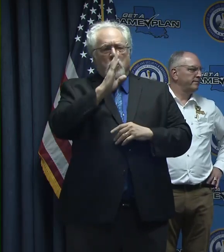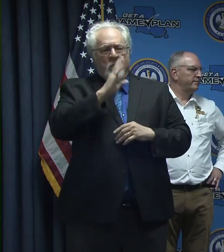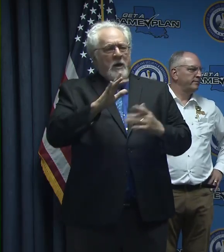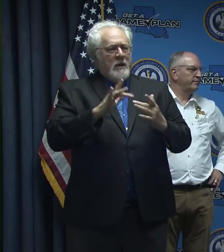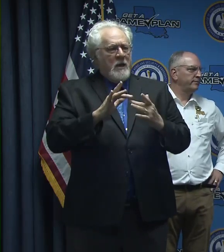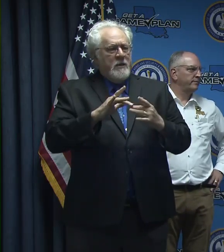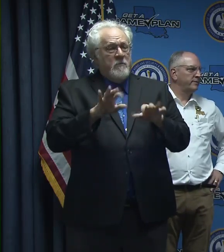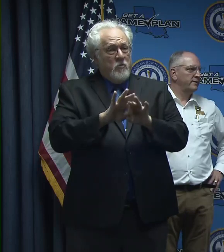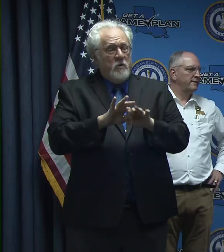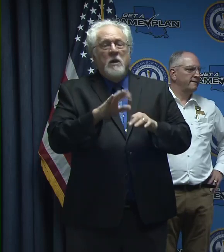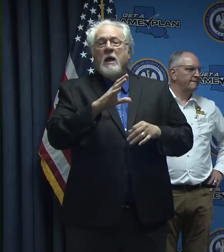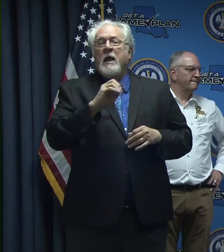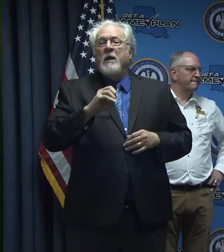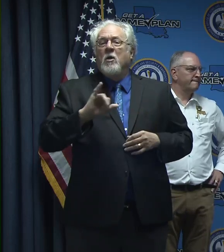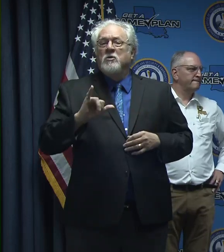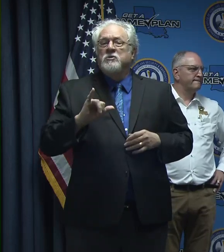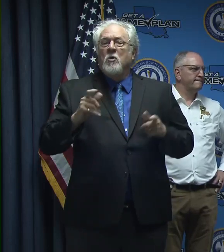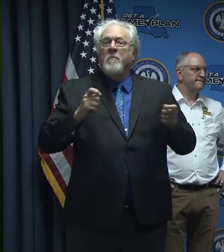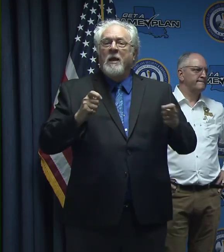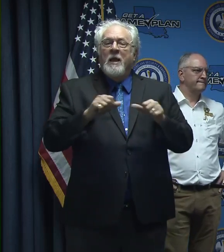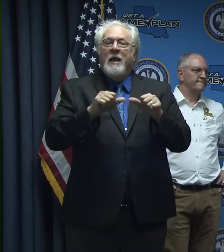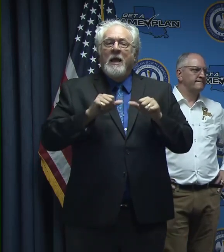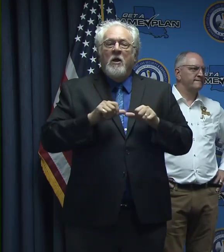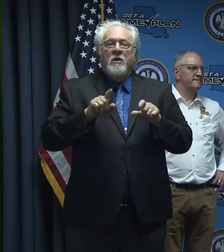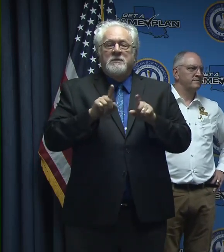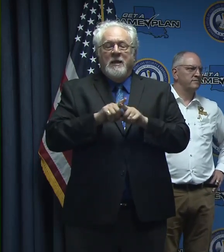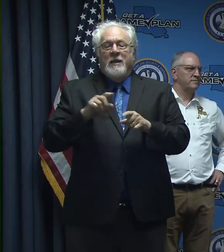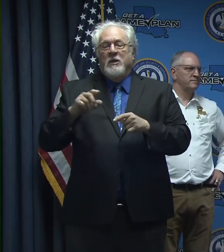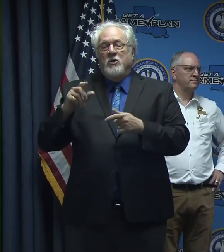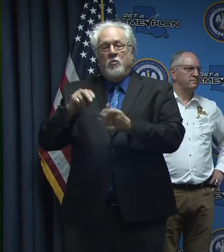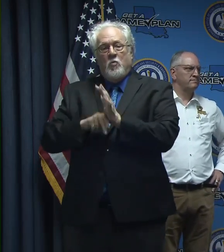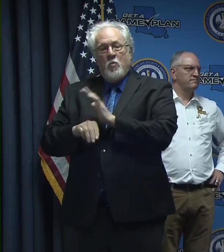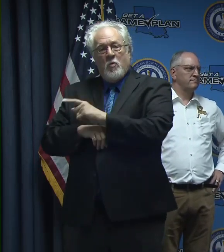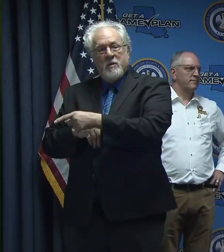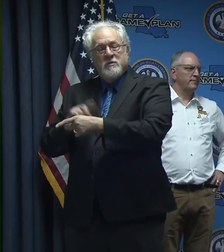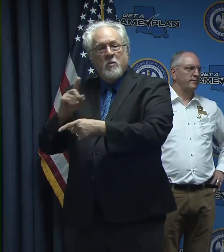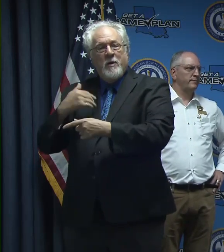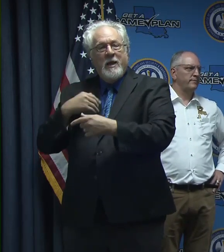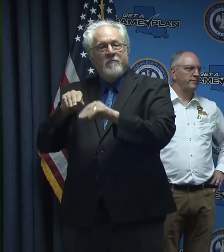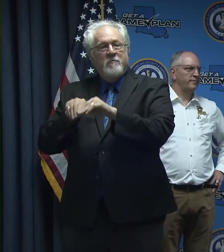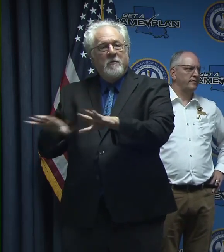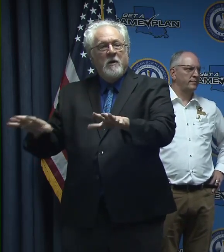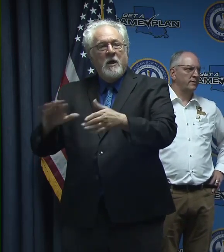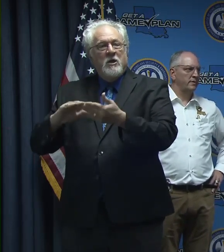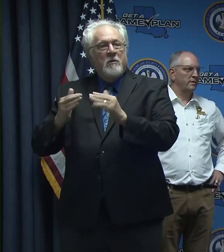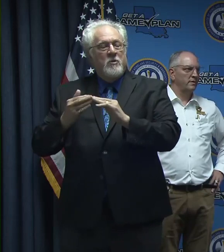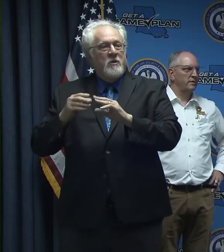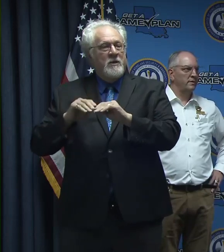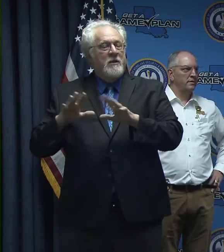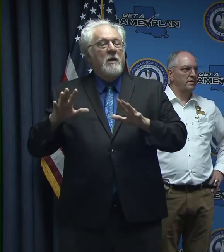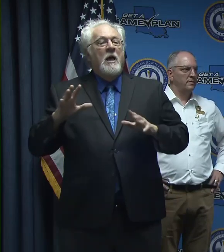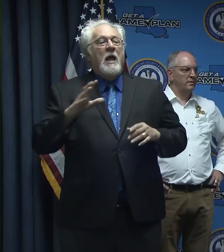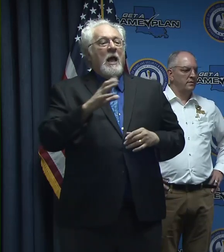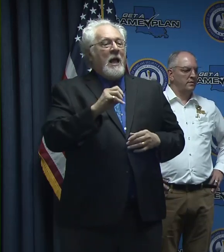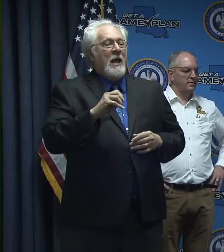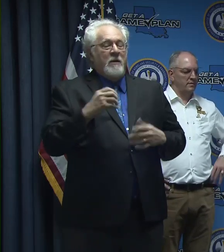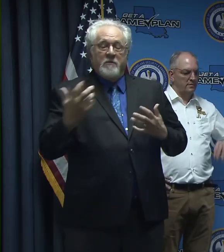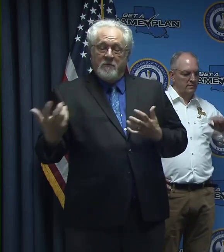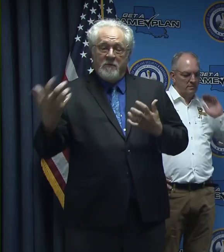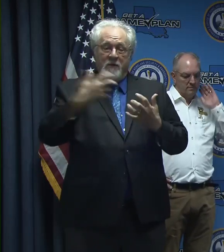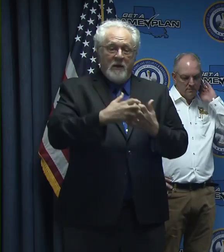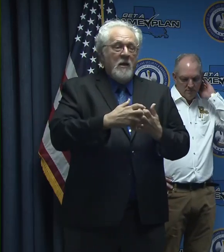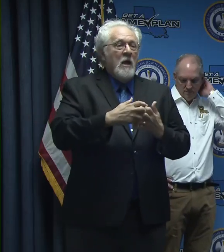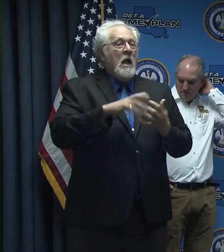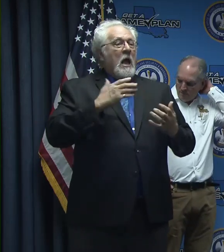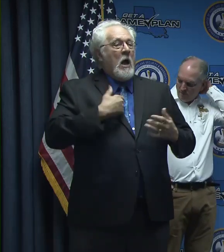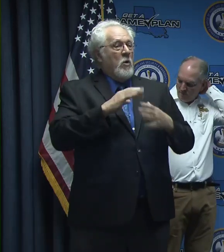still very important, and also manage areas like the greater New Orleans area where we have just widespread community spread of COVID. And then tailored into that was